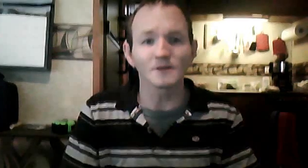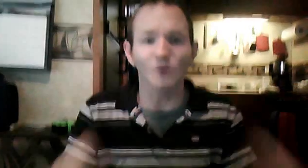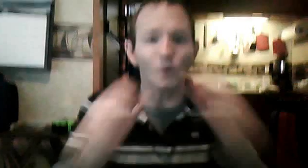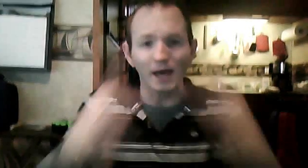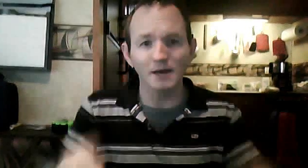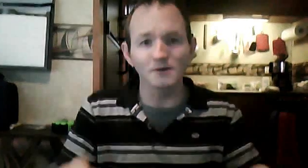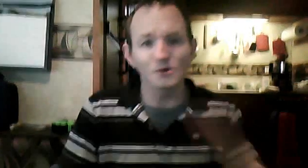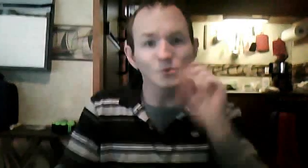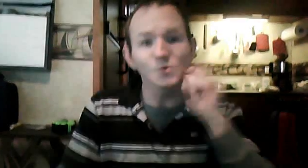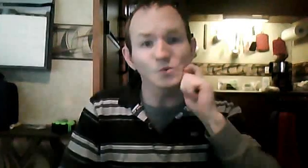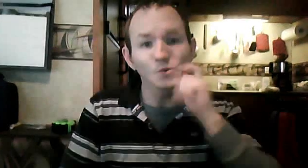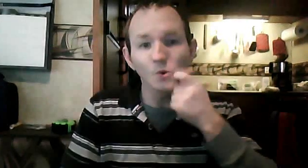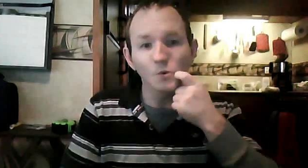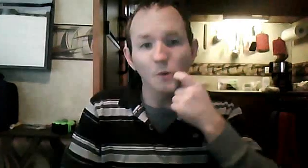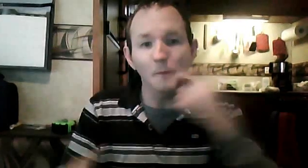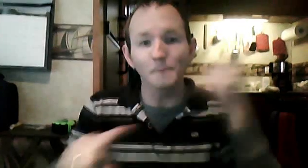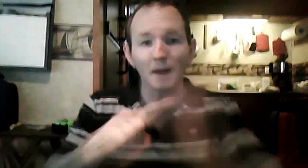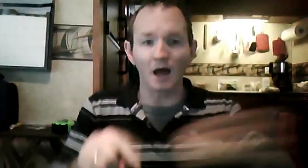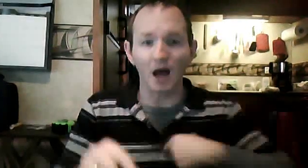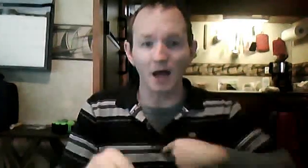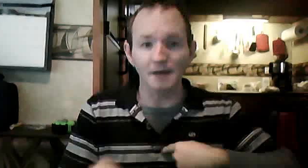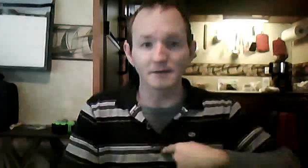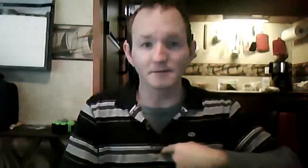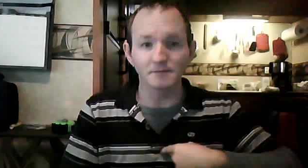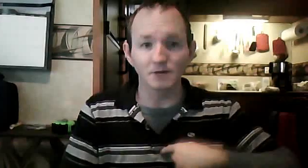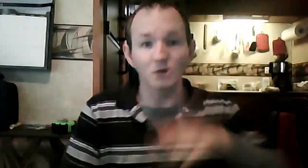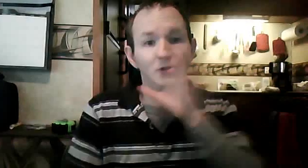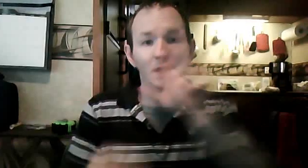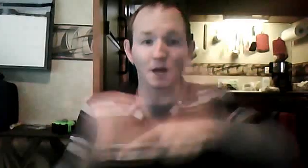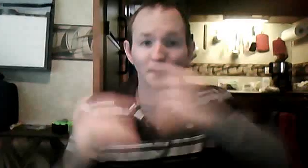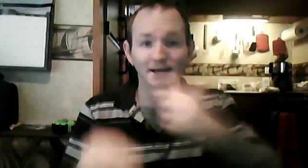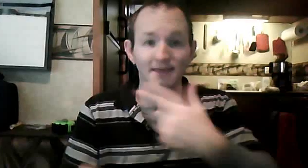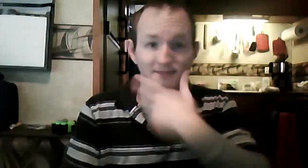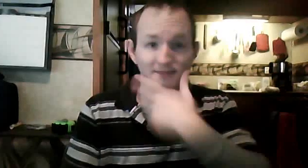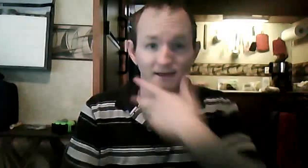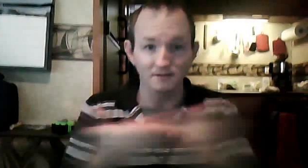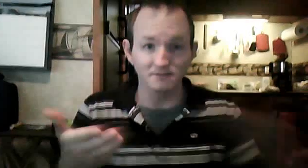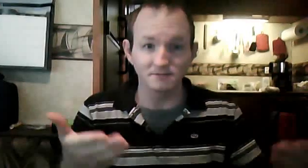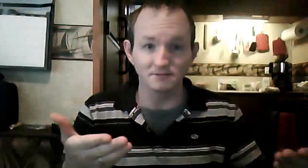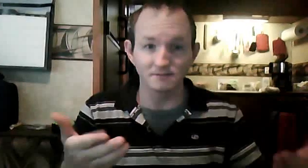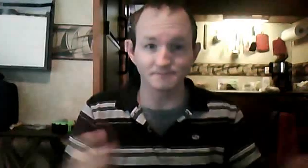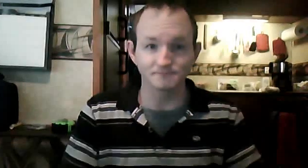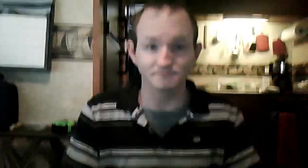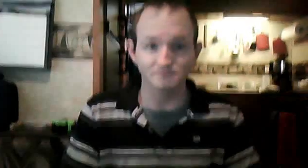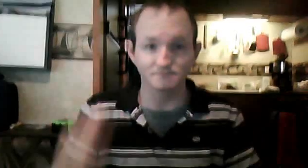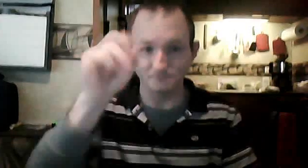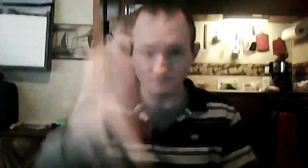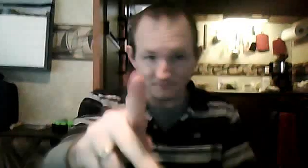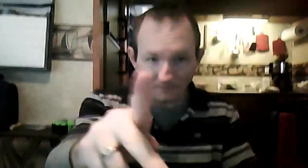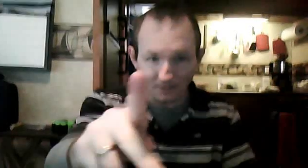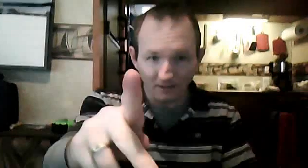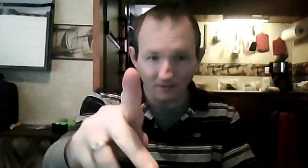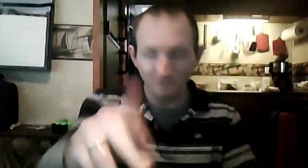if i give you tomorrow's butter butter today then you couldn't have today's bread with tomorrow's butter because if you use